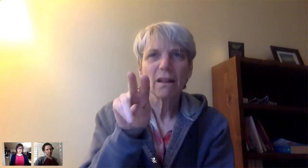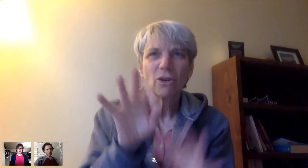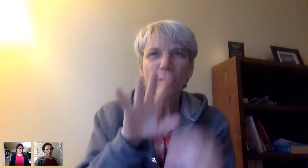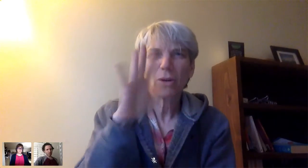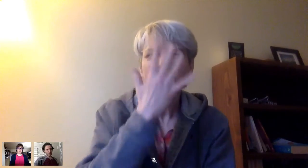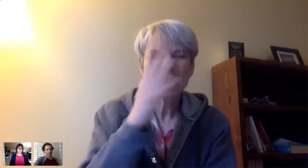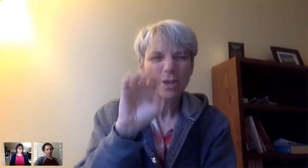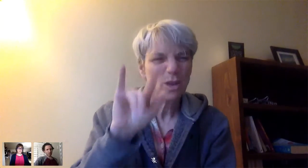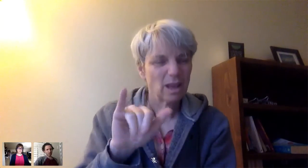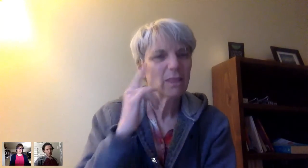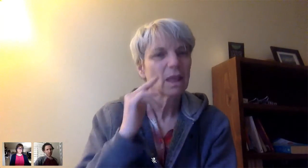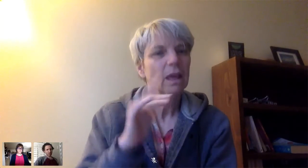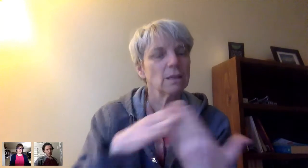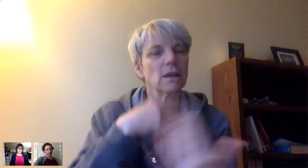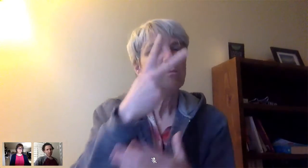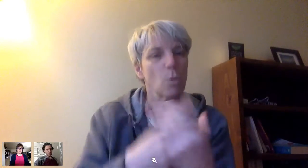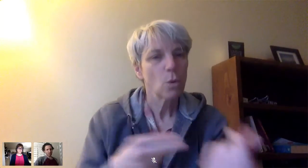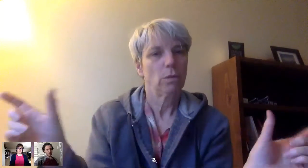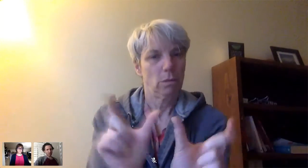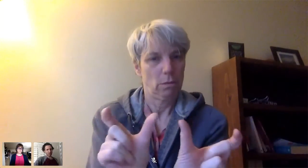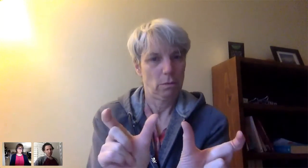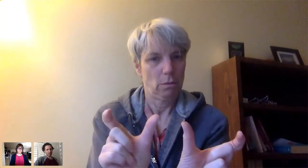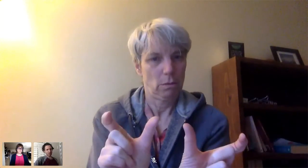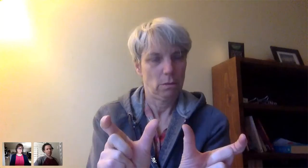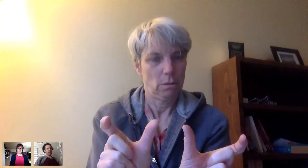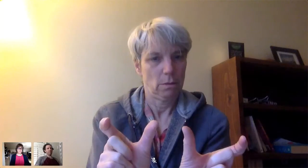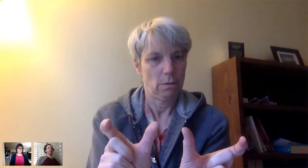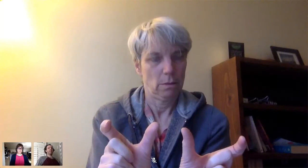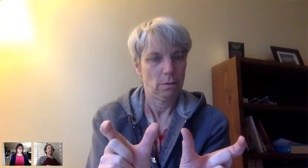then I could bring him up.